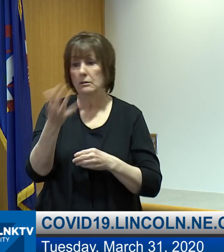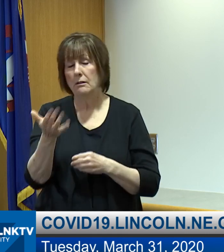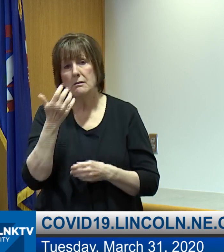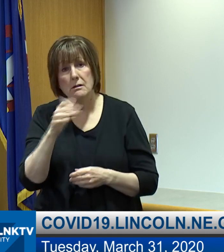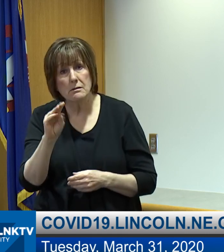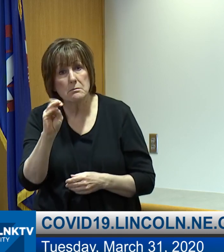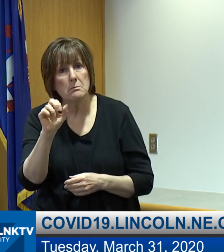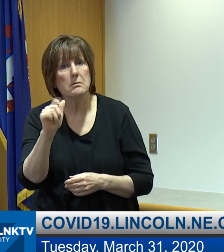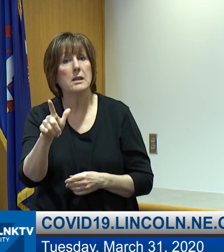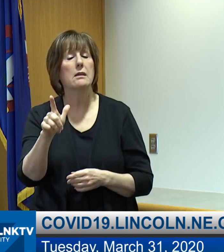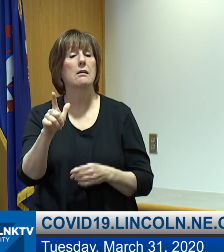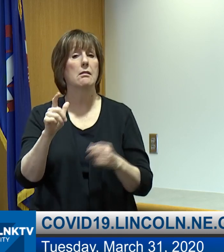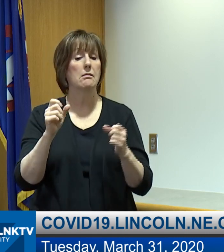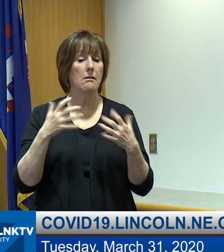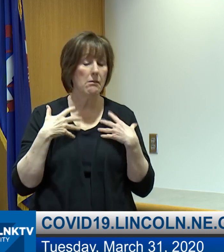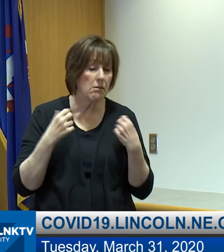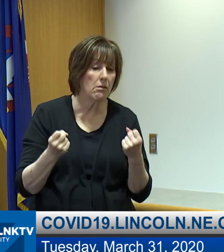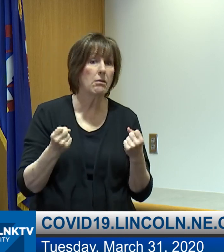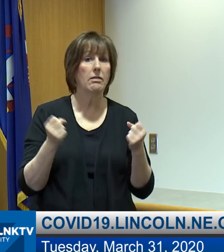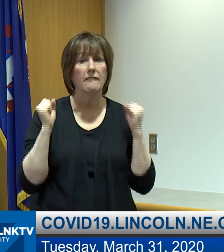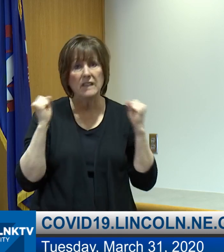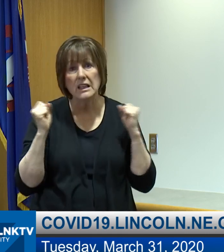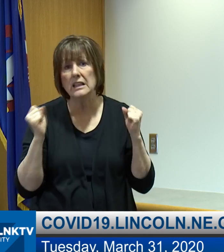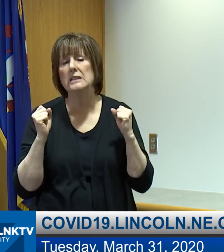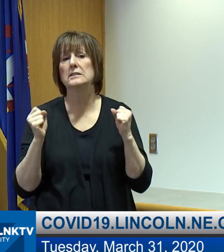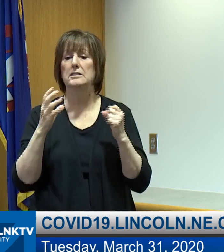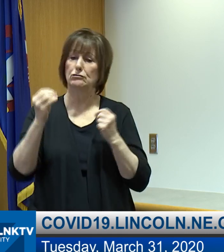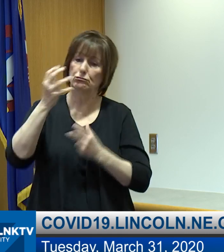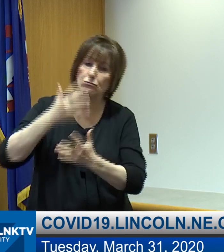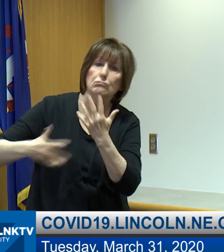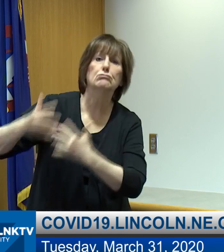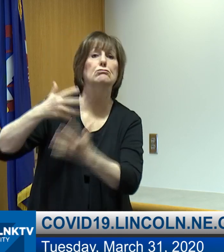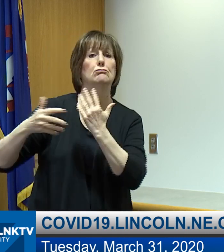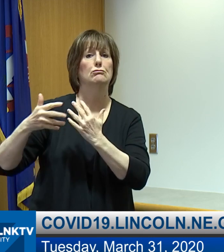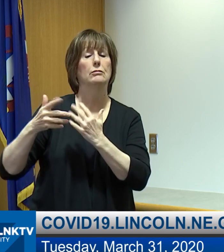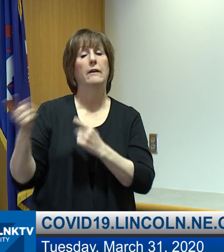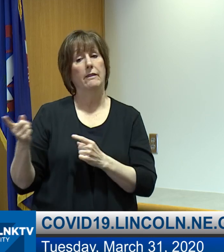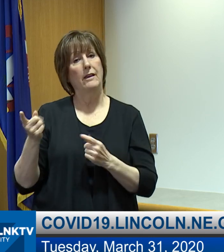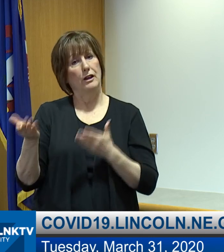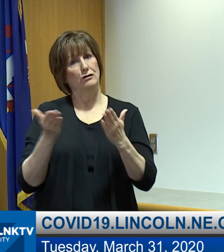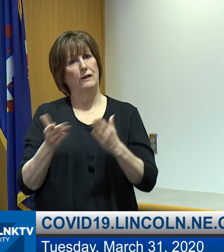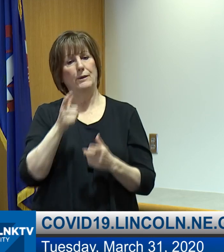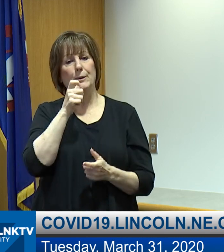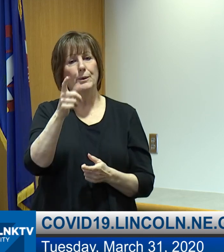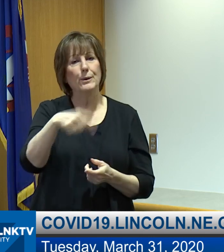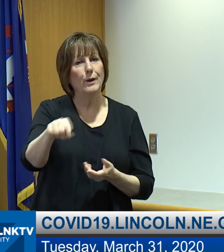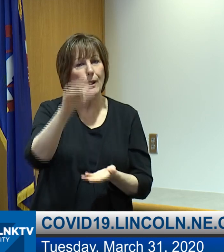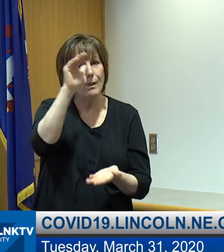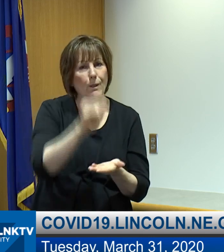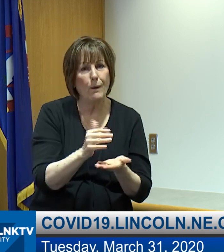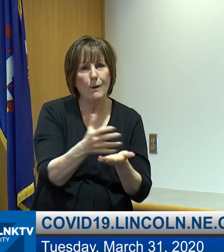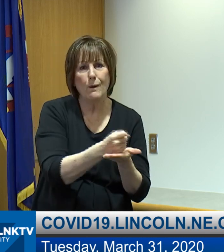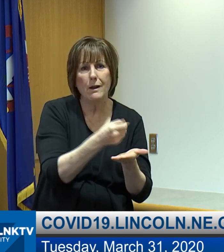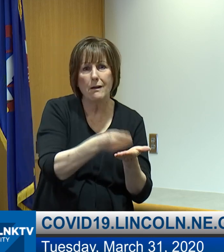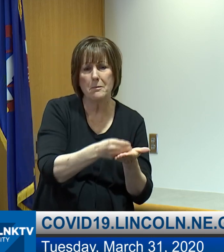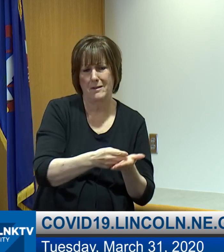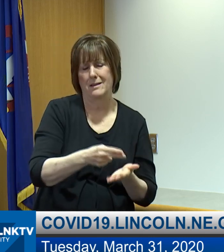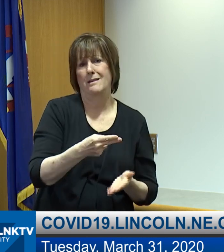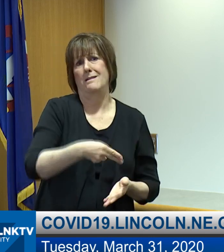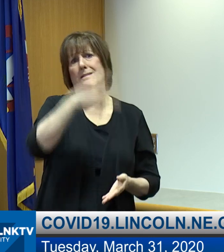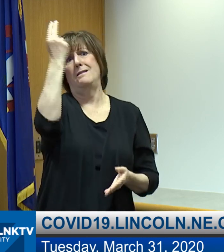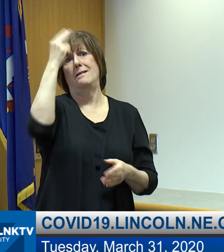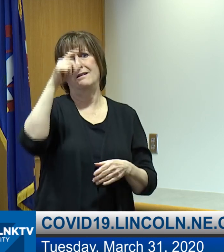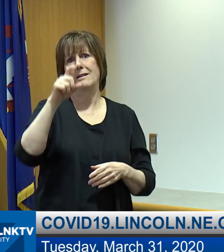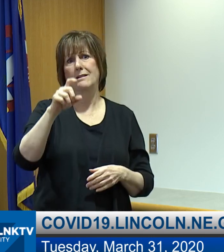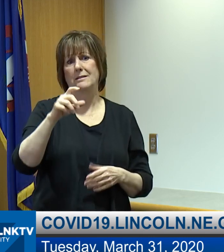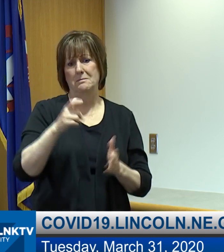meals, health and fitness programs, and opportunities to socialize. They also serve Lincoln's lowest income and high medical need seniors